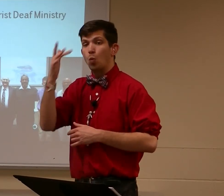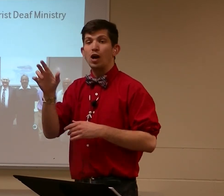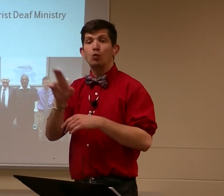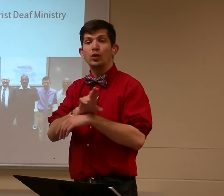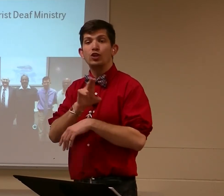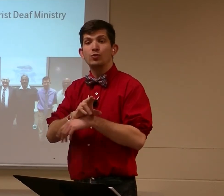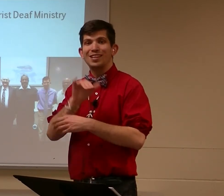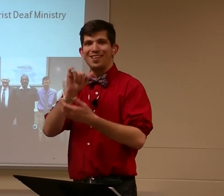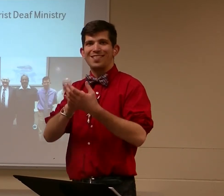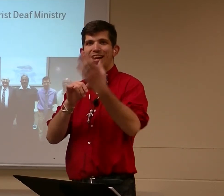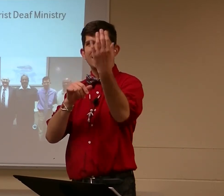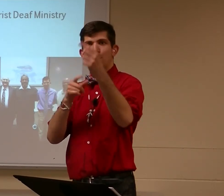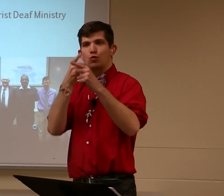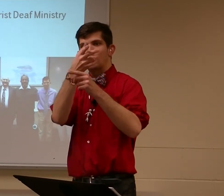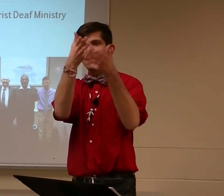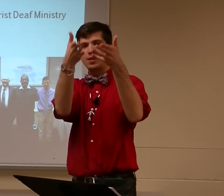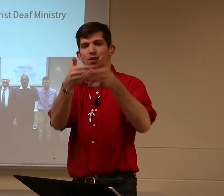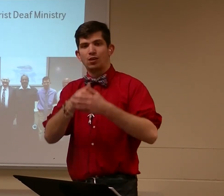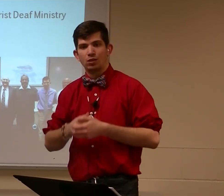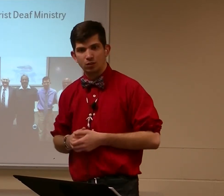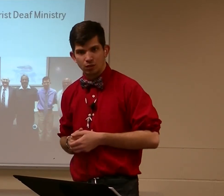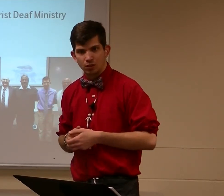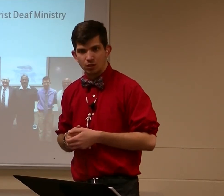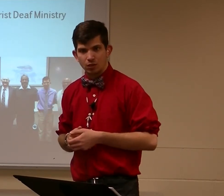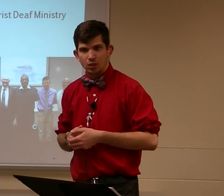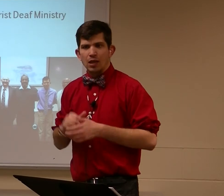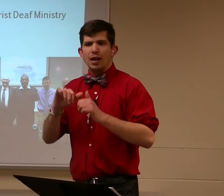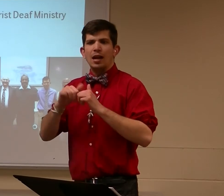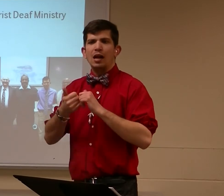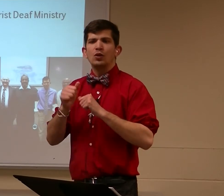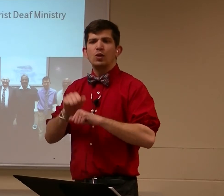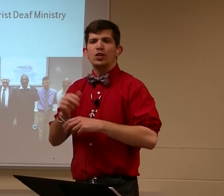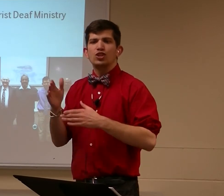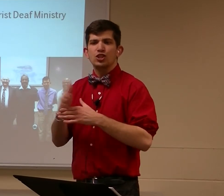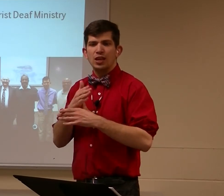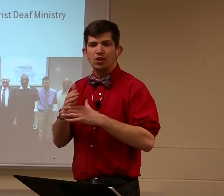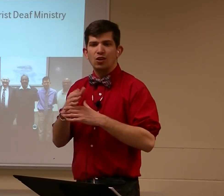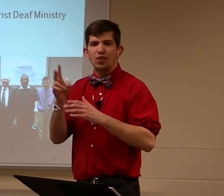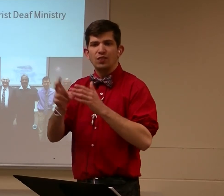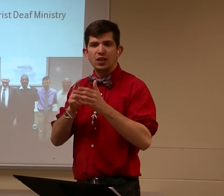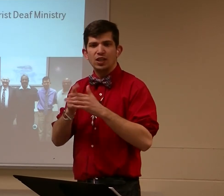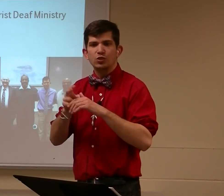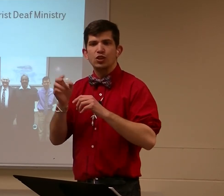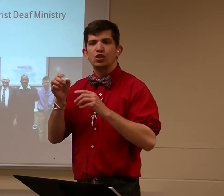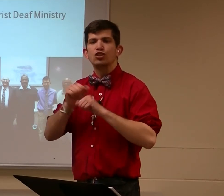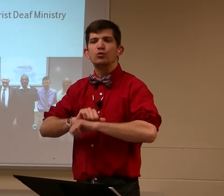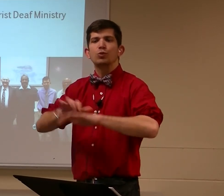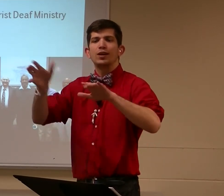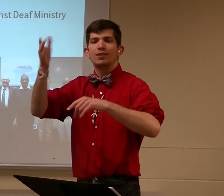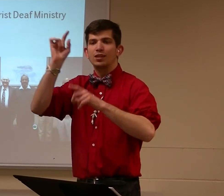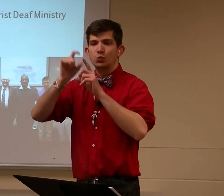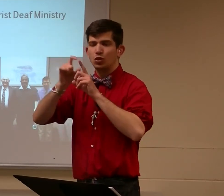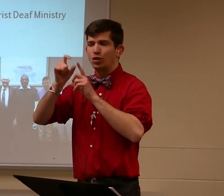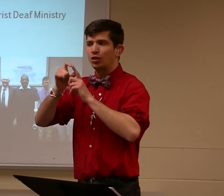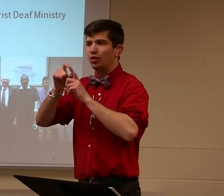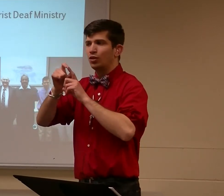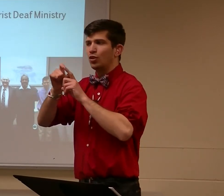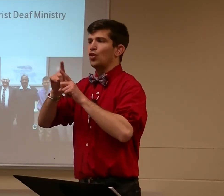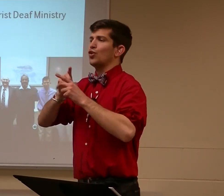are we using that camera right there? And how can we share the video to spread God's word through